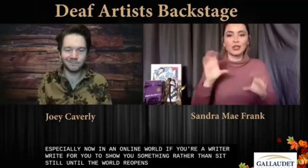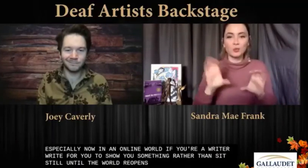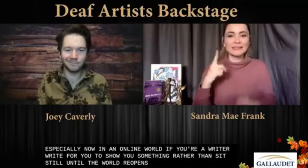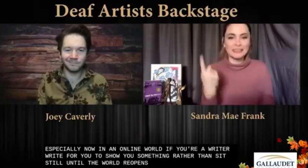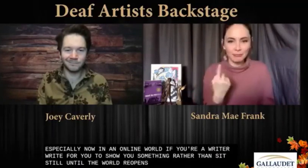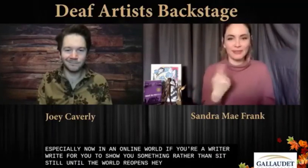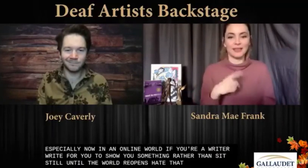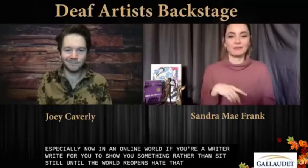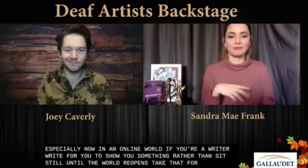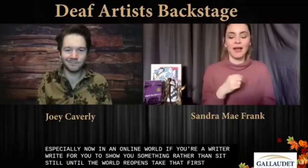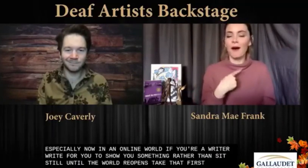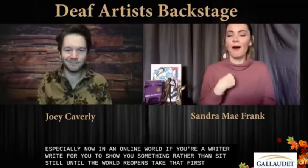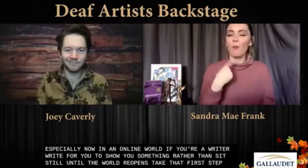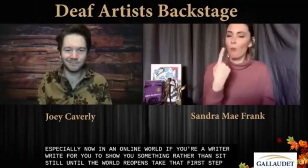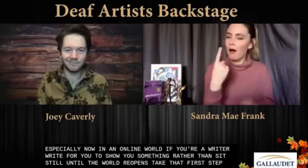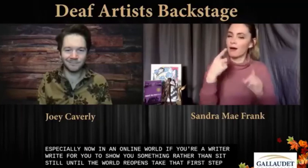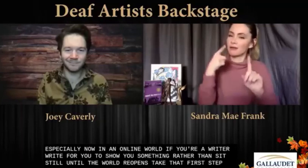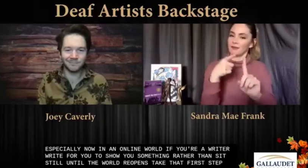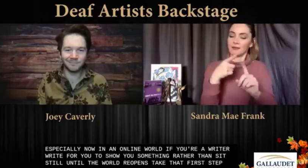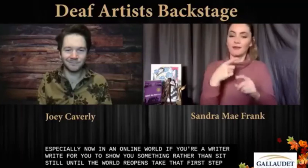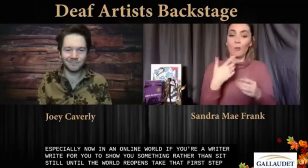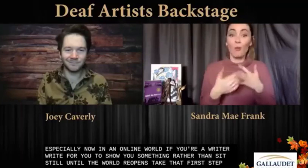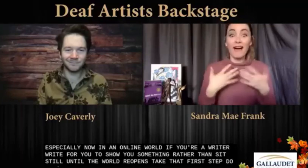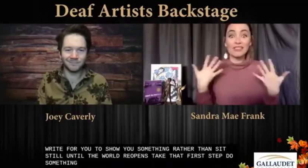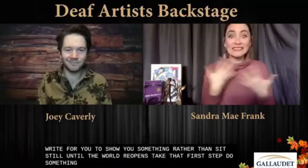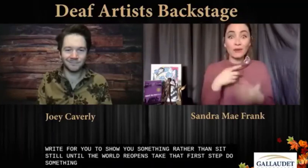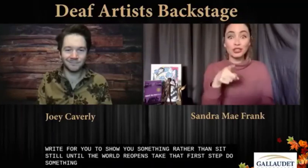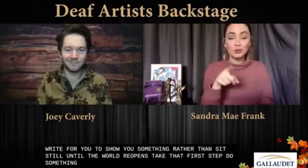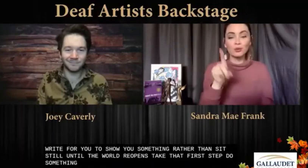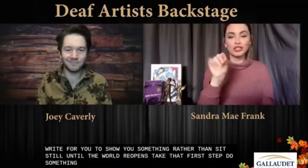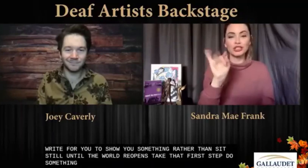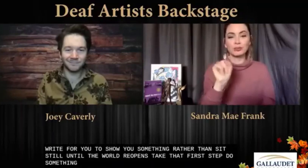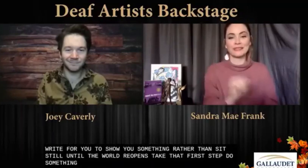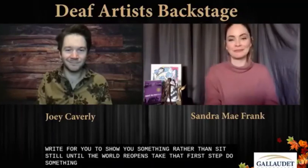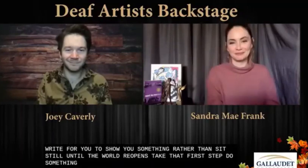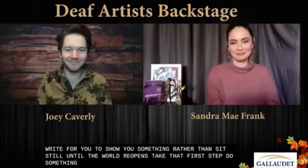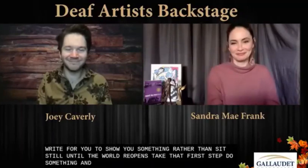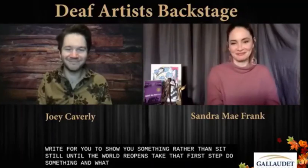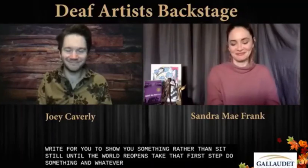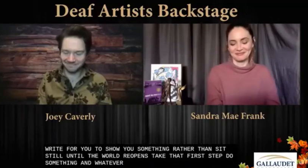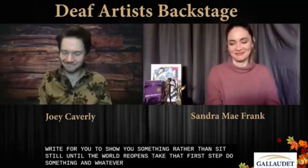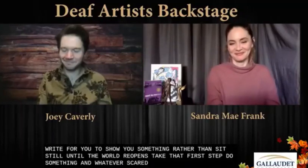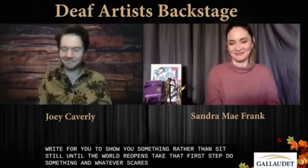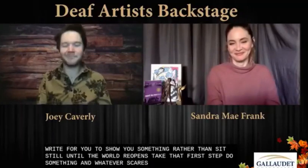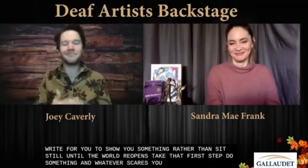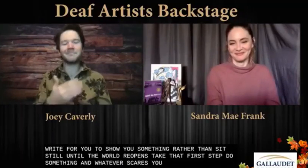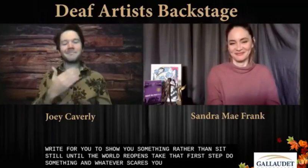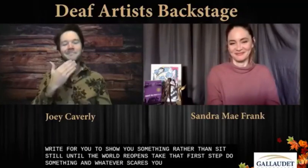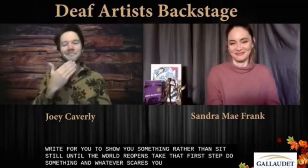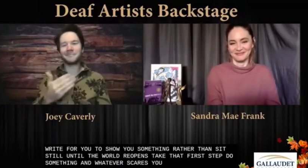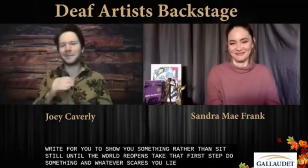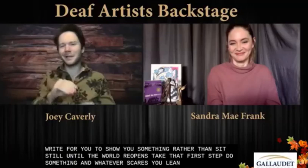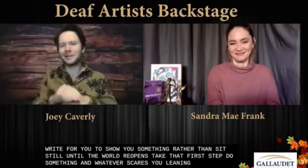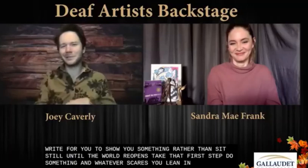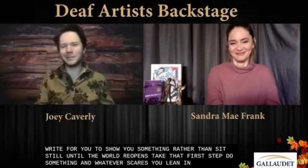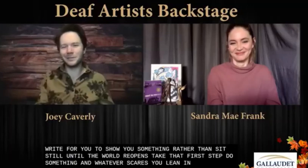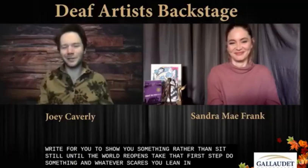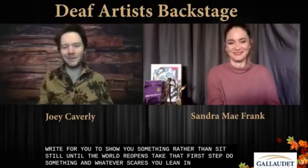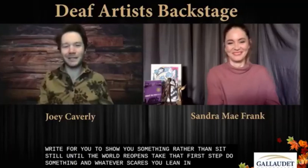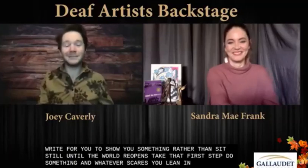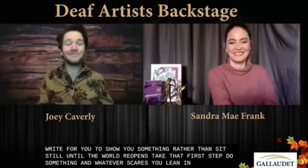take that first step do something and whatever scares you lean in